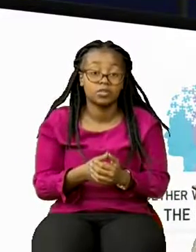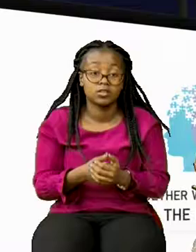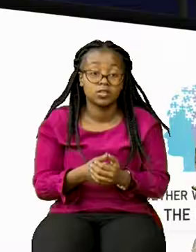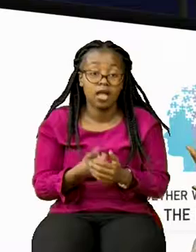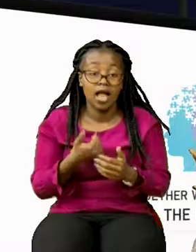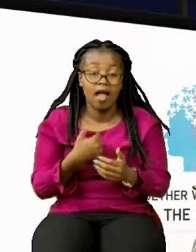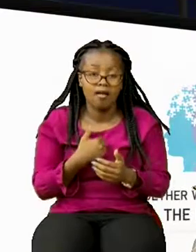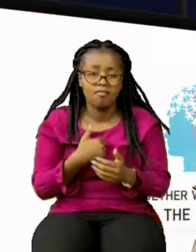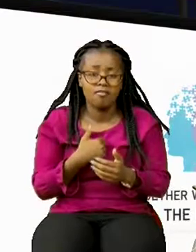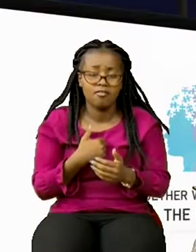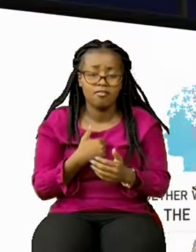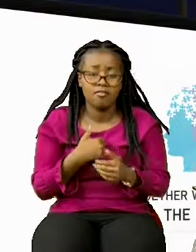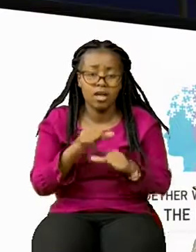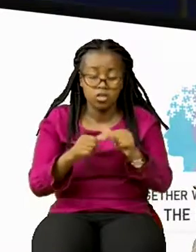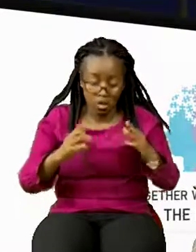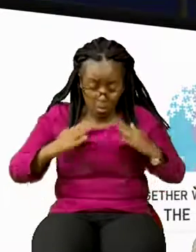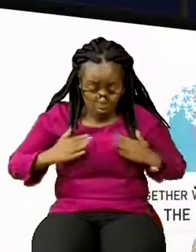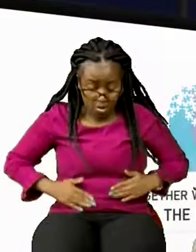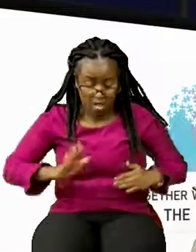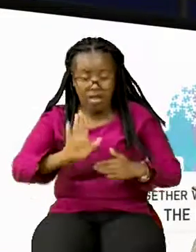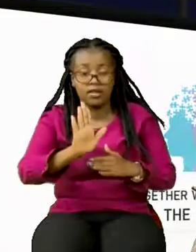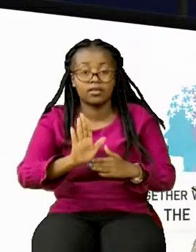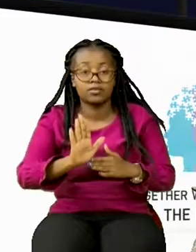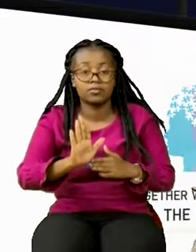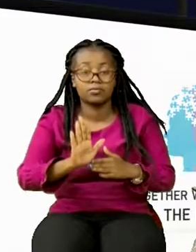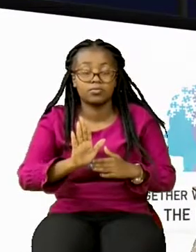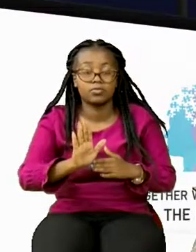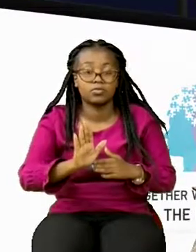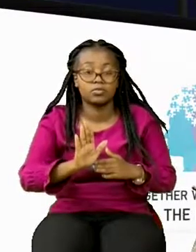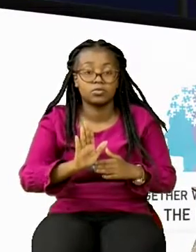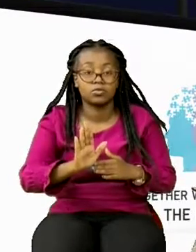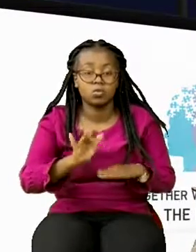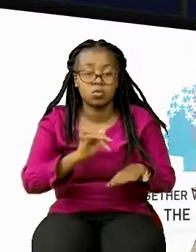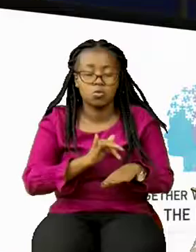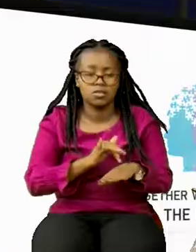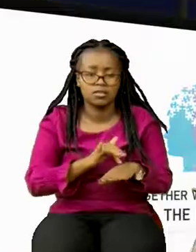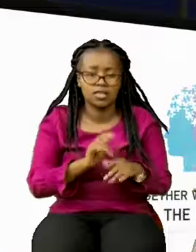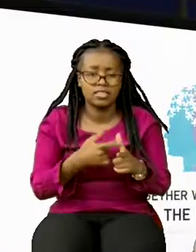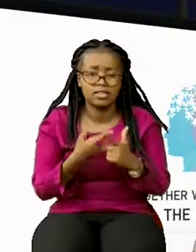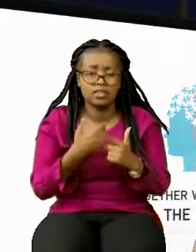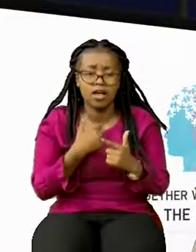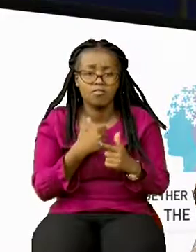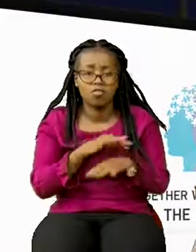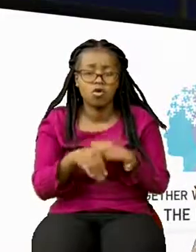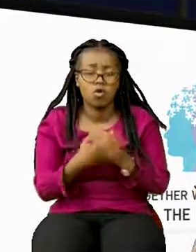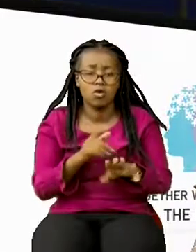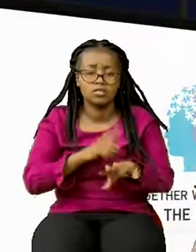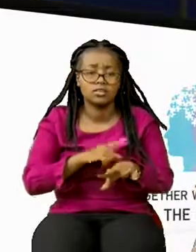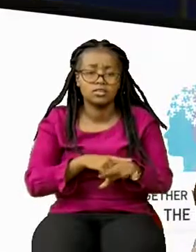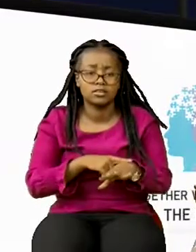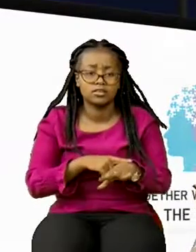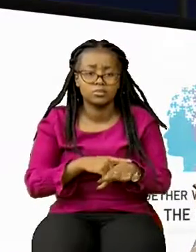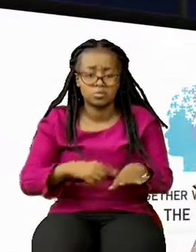the reactions of his body reactions were very sharp, like he would sense it so high. And then we had all the time he